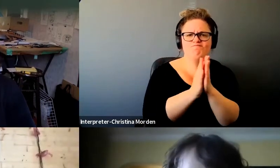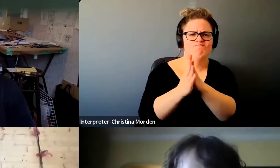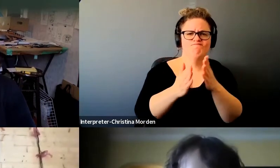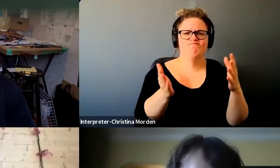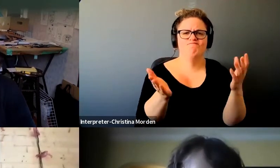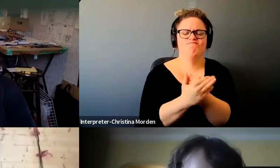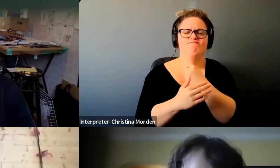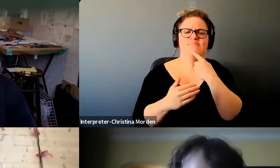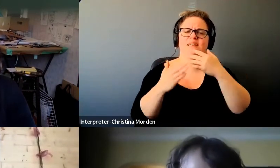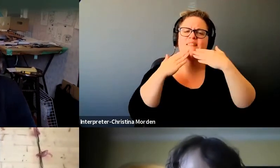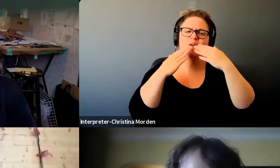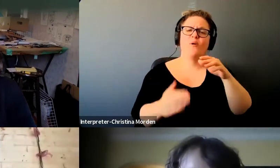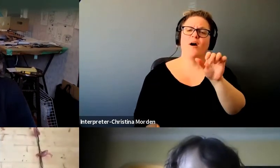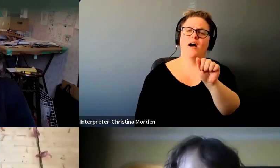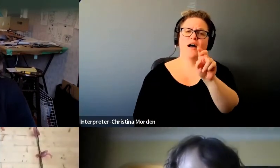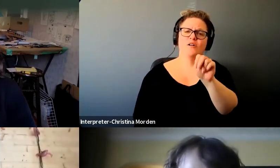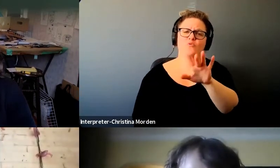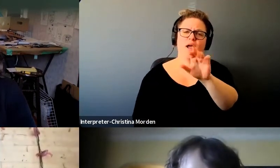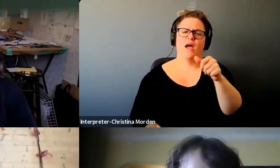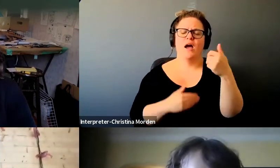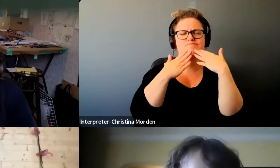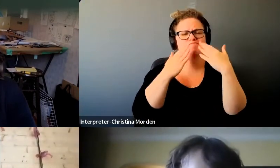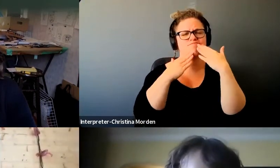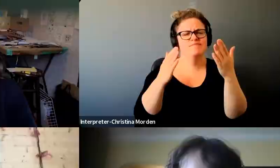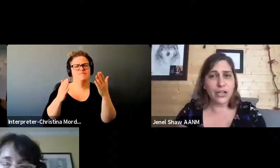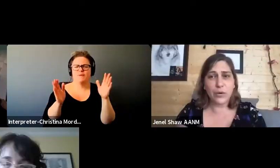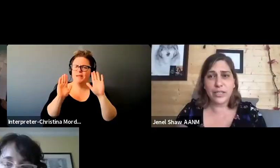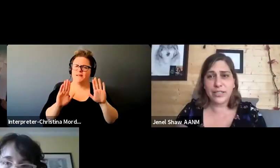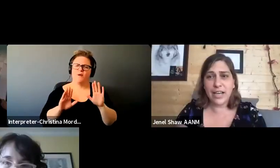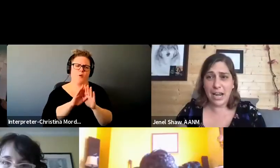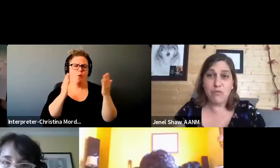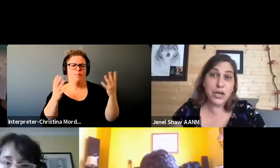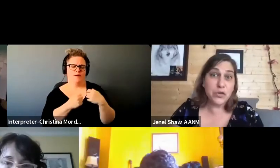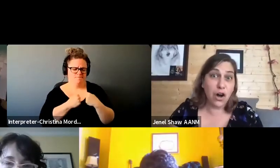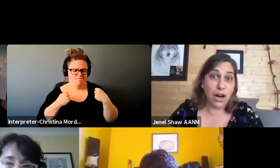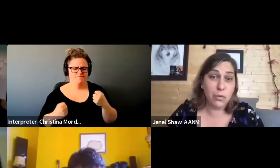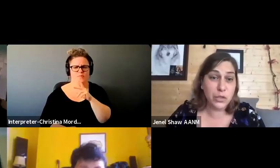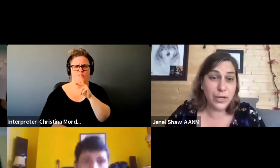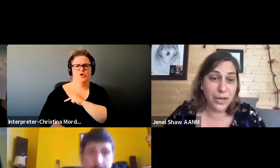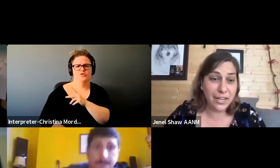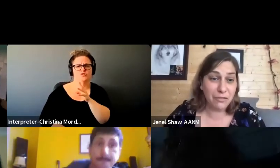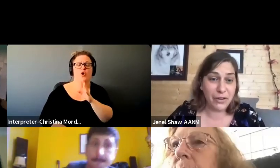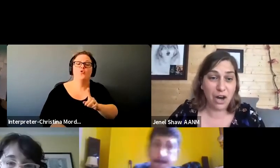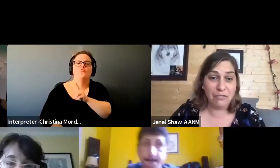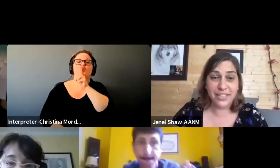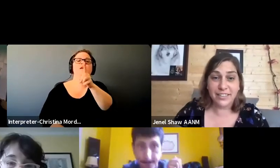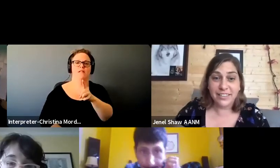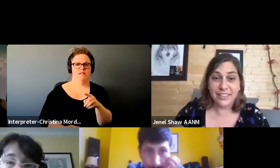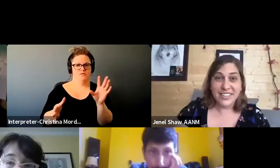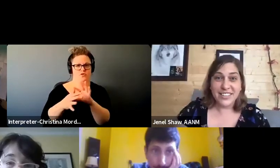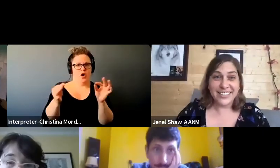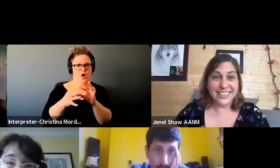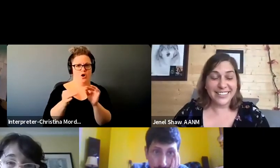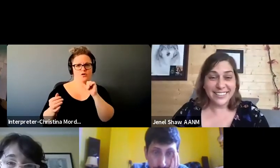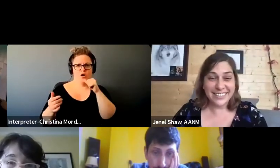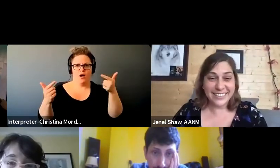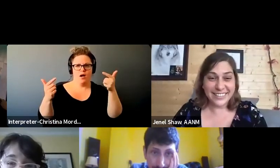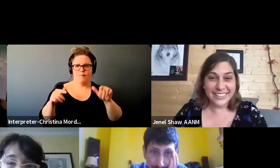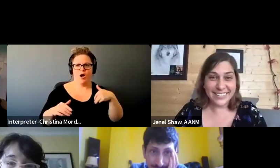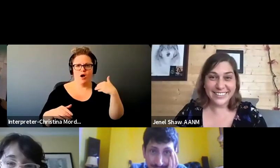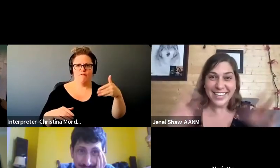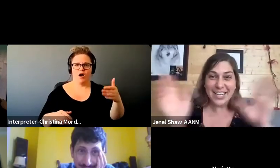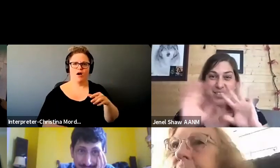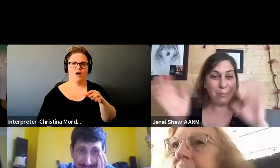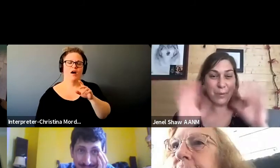a amazing, open, personal talk. You know, it's real talk, which we don't get very often. Oh, it's so good to see